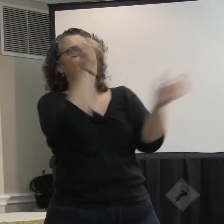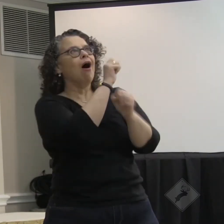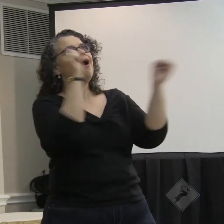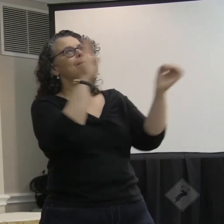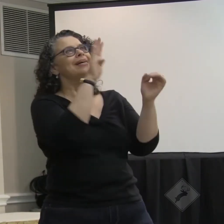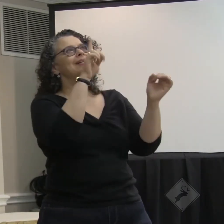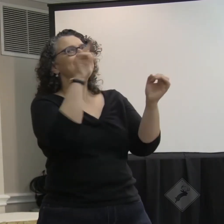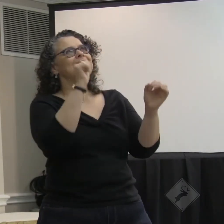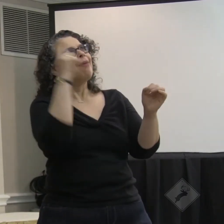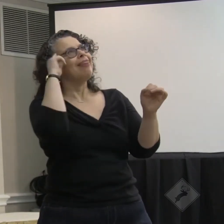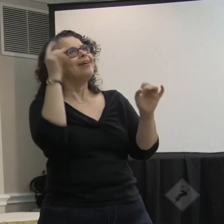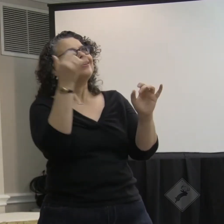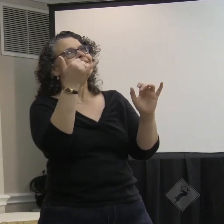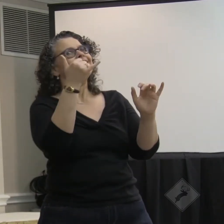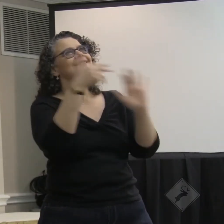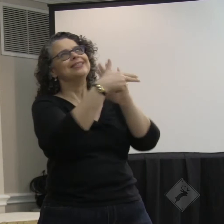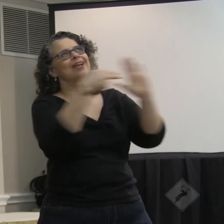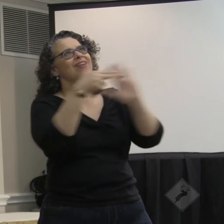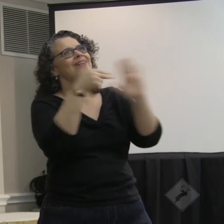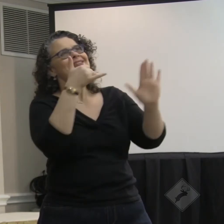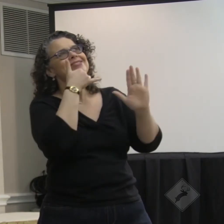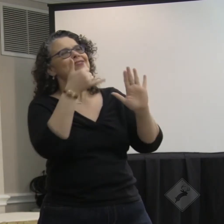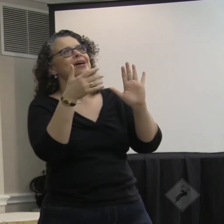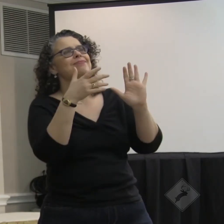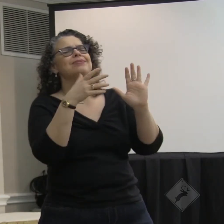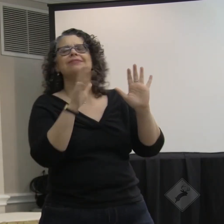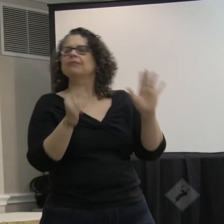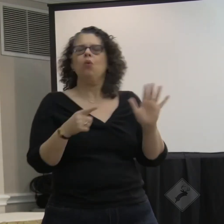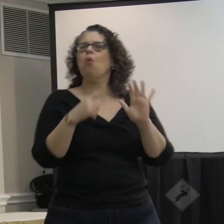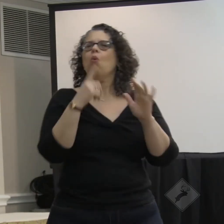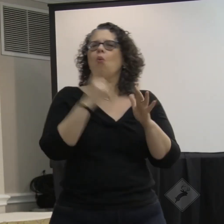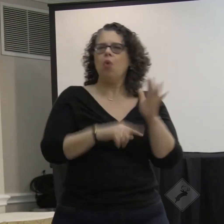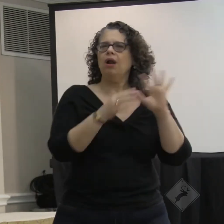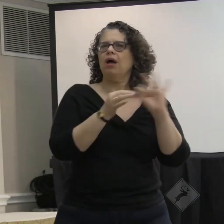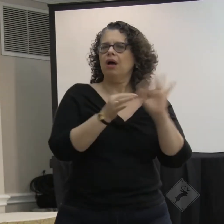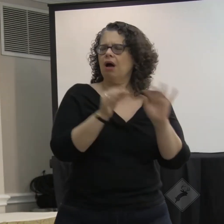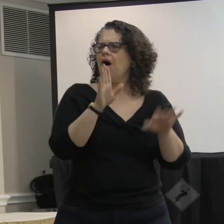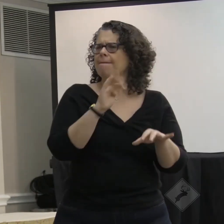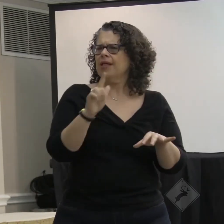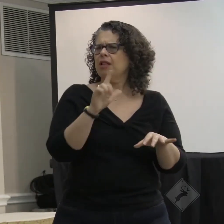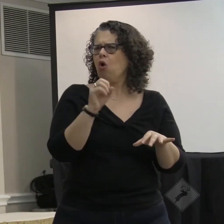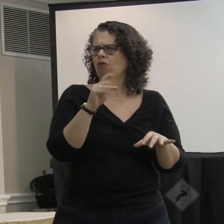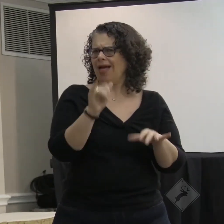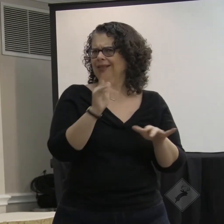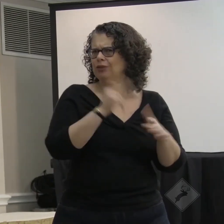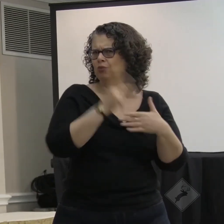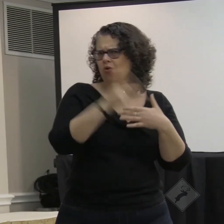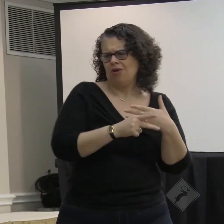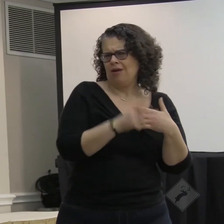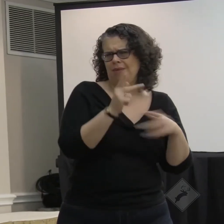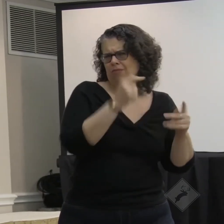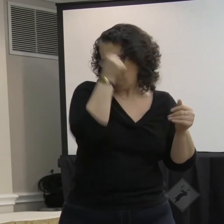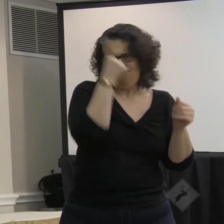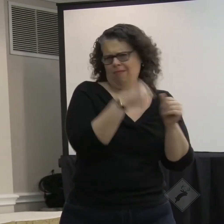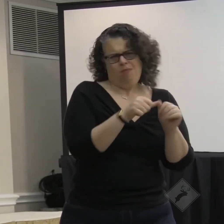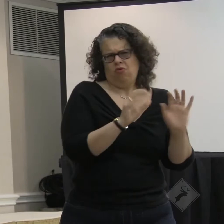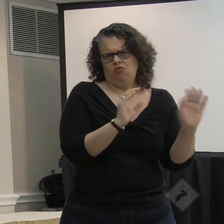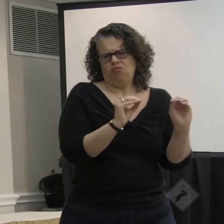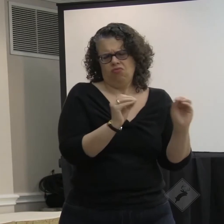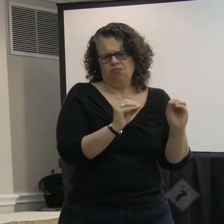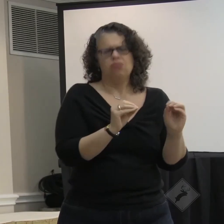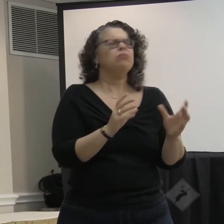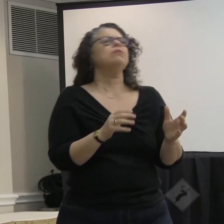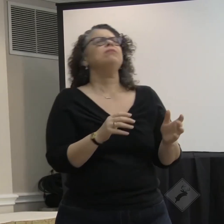is the stereotypes. I think what I said on O'Reilly, people don't remember. They don't remember what I said. What